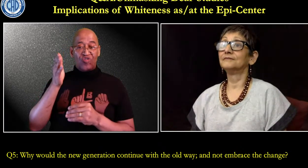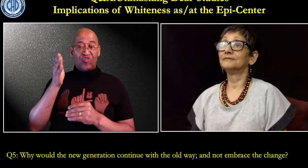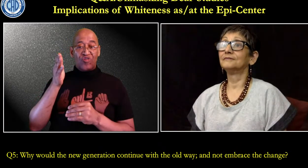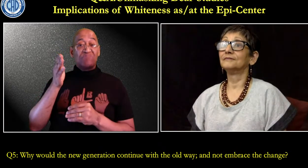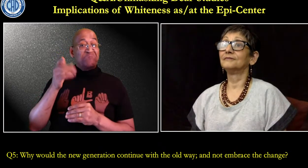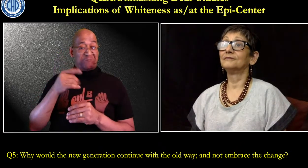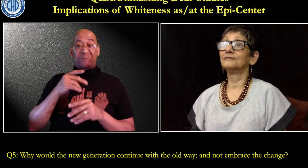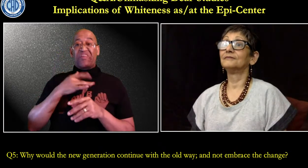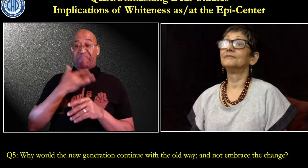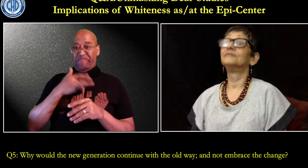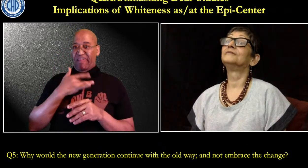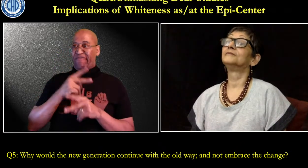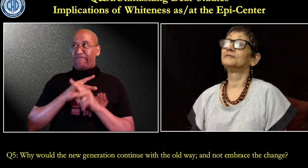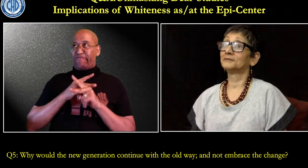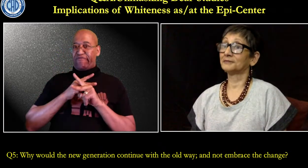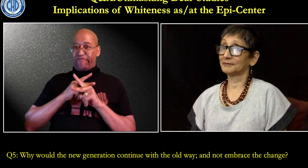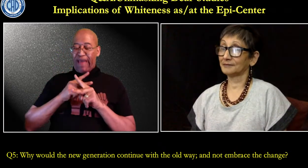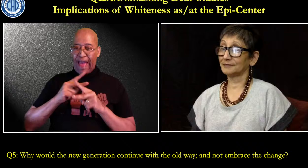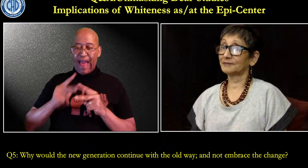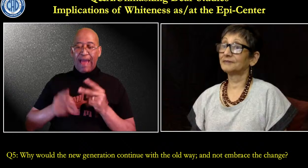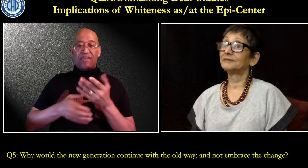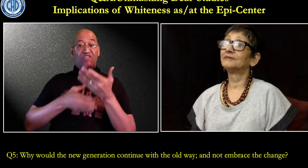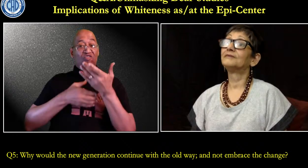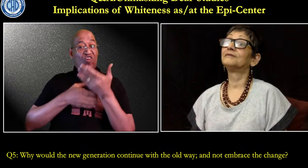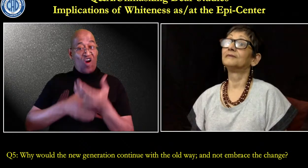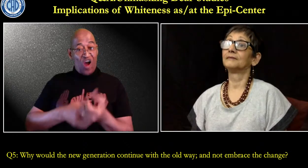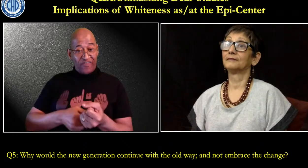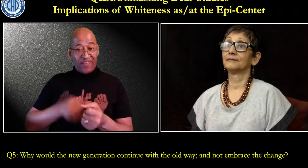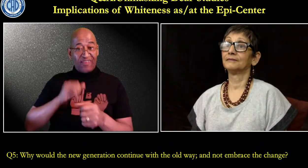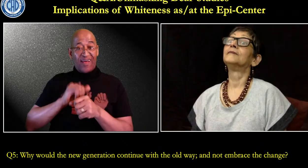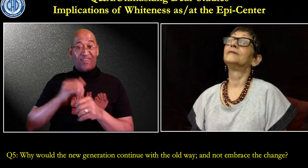They are excited about their futures.